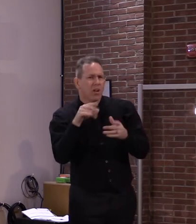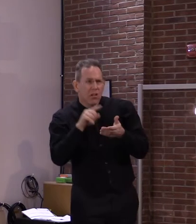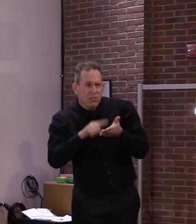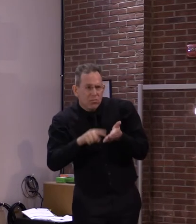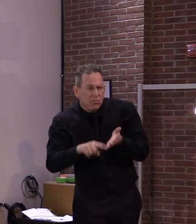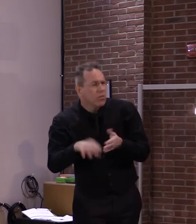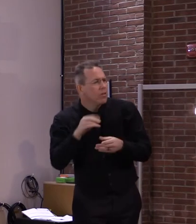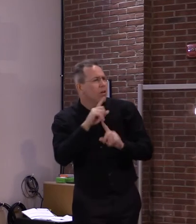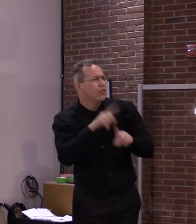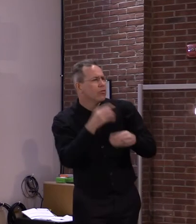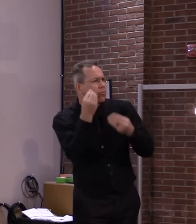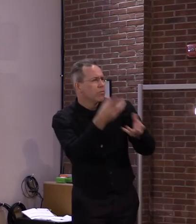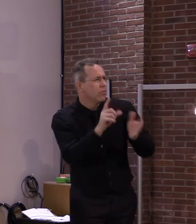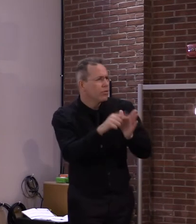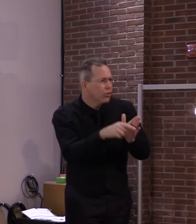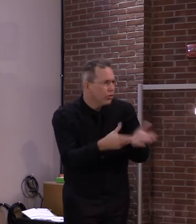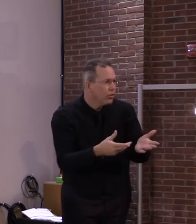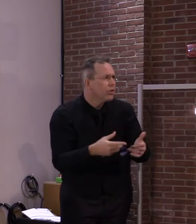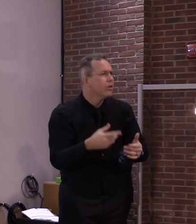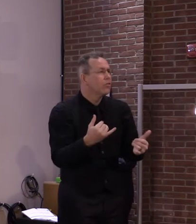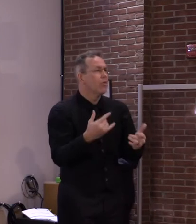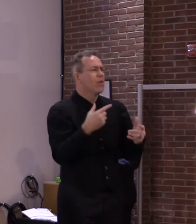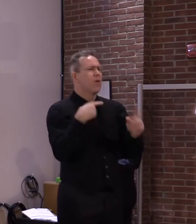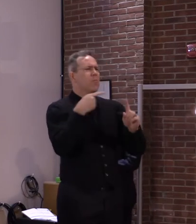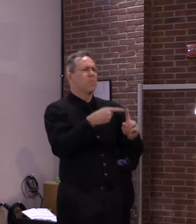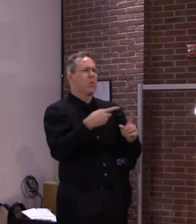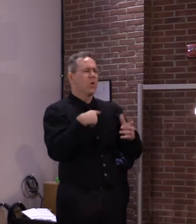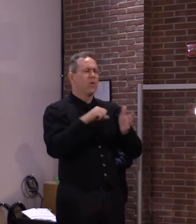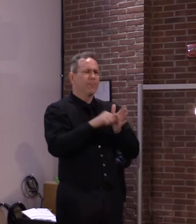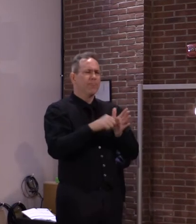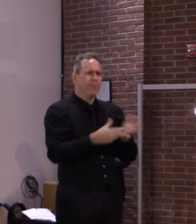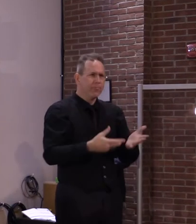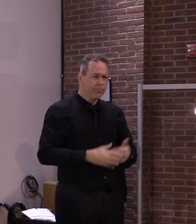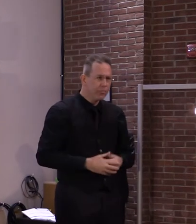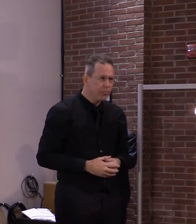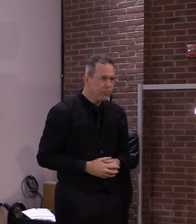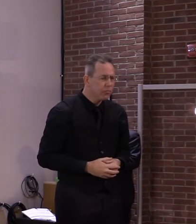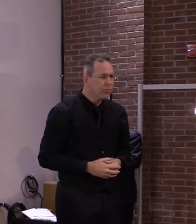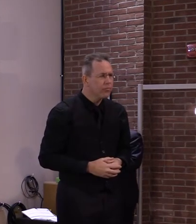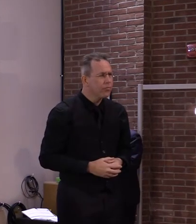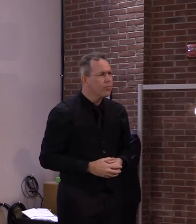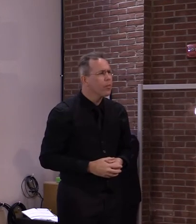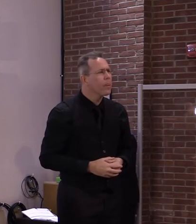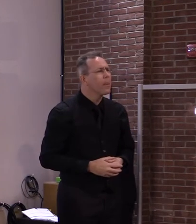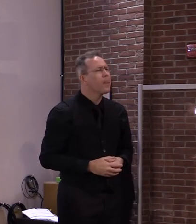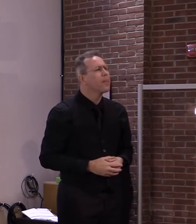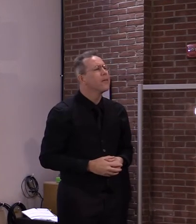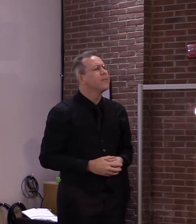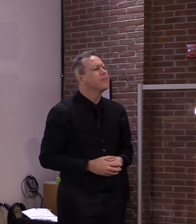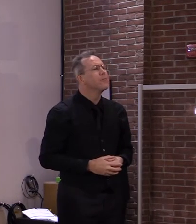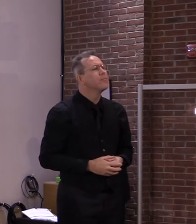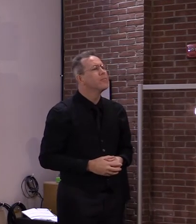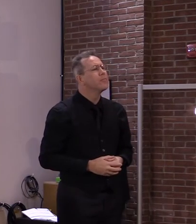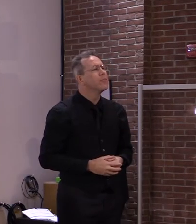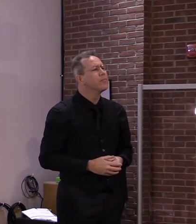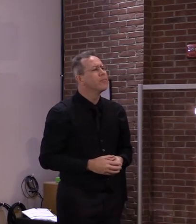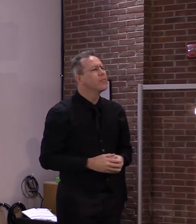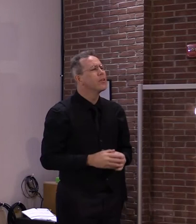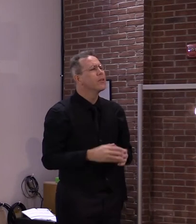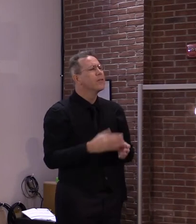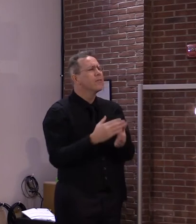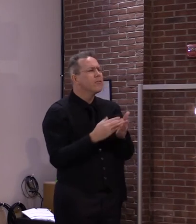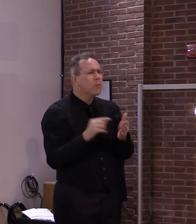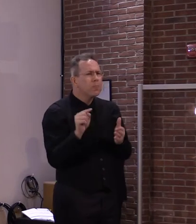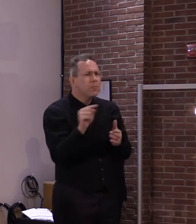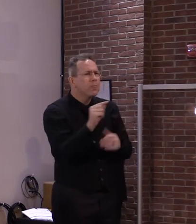that have popped up that are deal i shouldn't say popped up as if that was a nefarious thing that have been